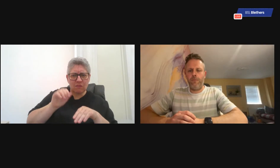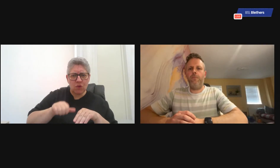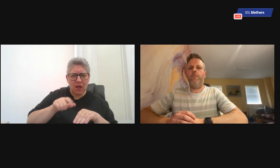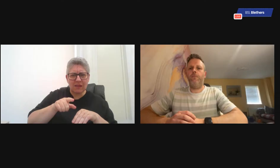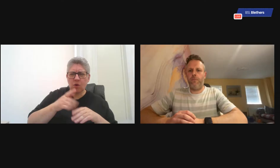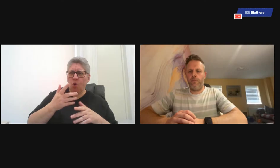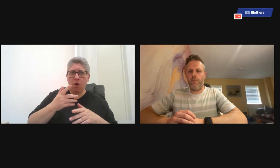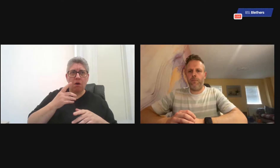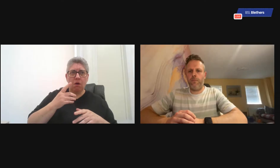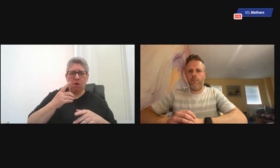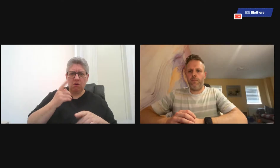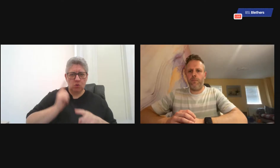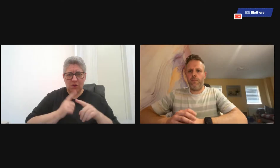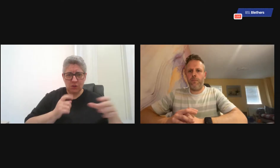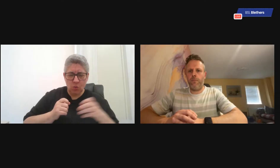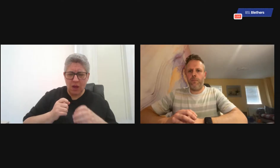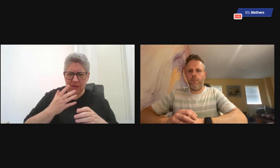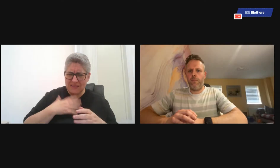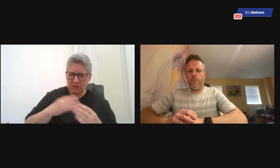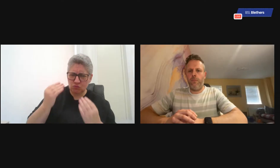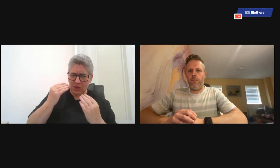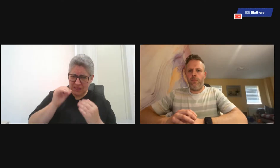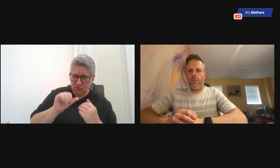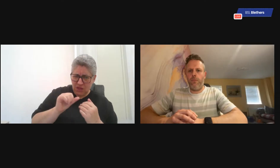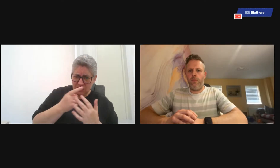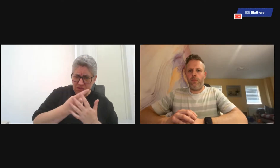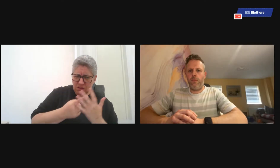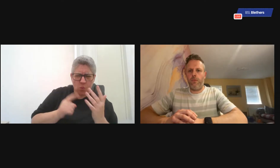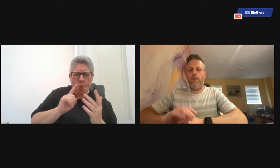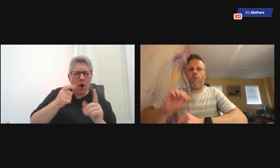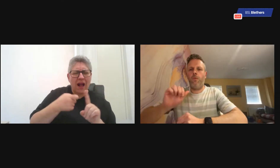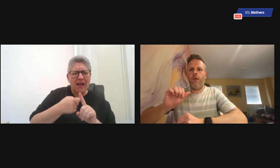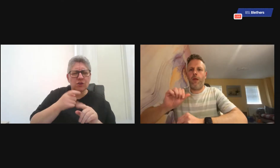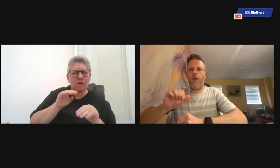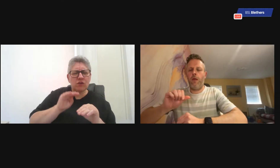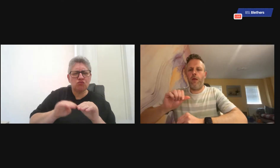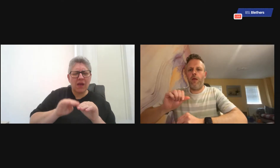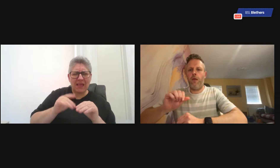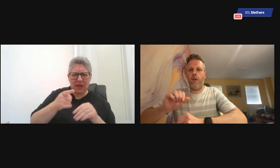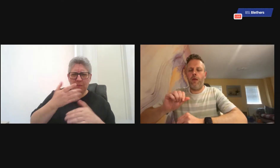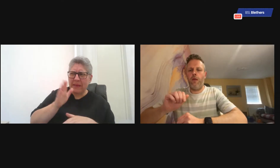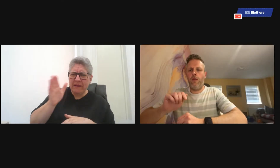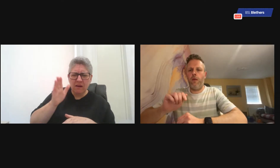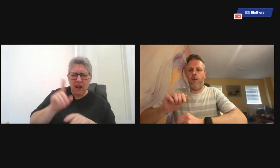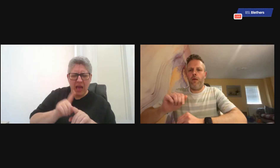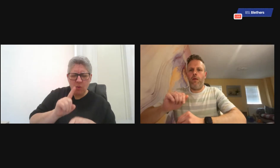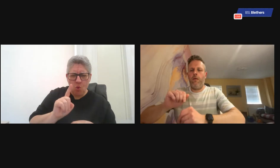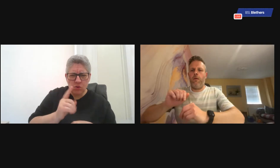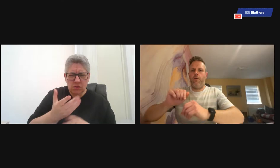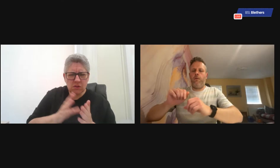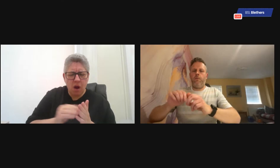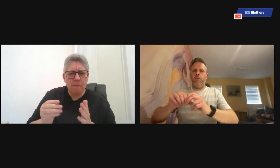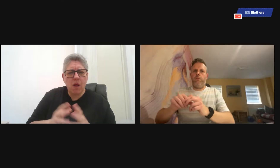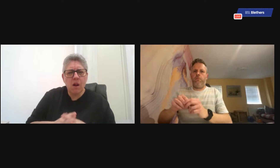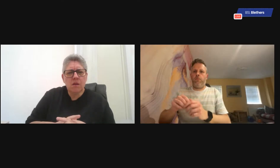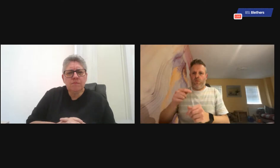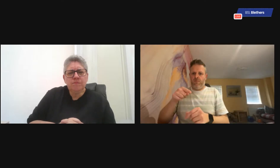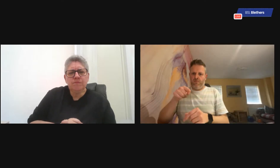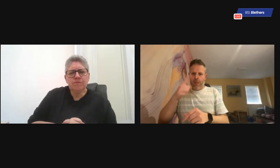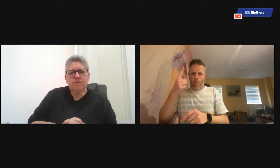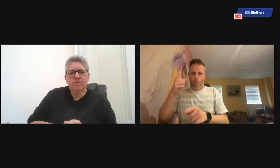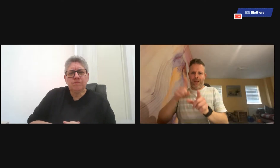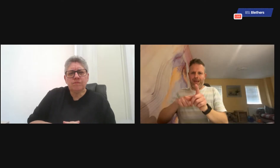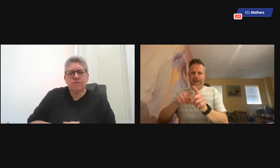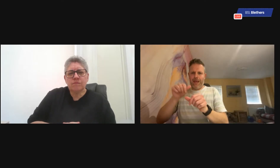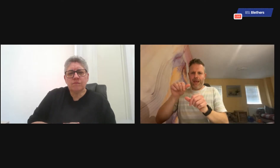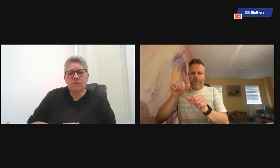so, do you have to go on training courses, or, um, uh, I mean, and if you do, what kind